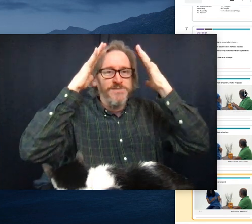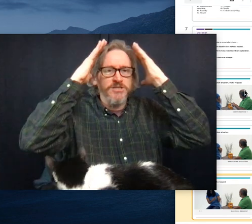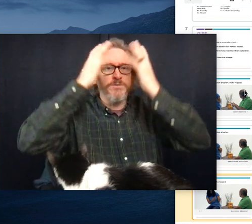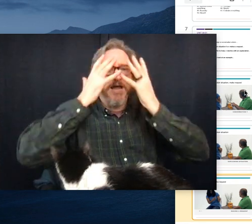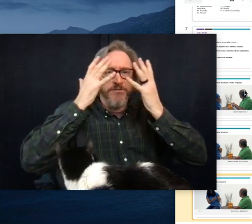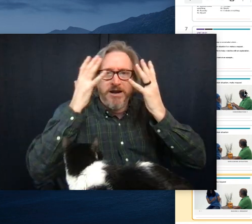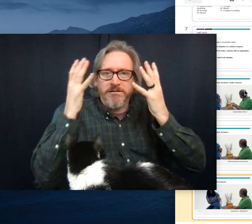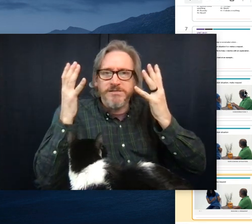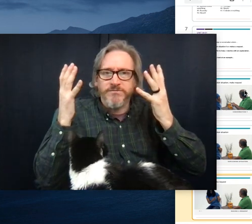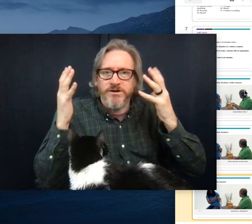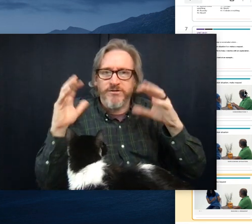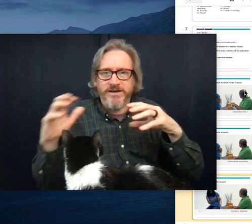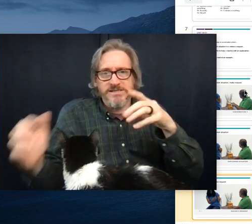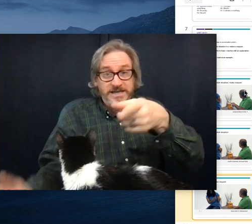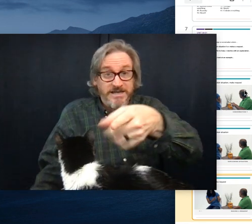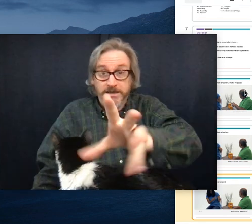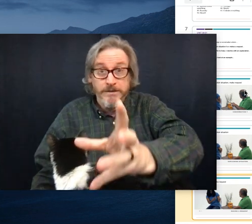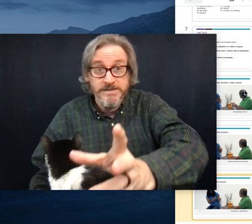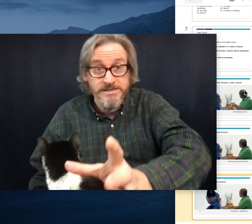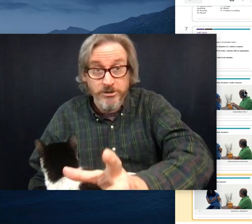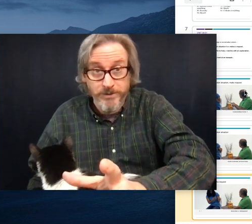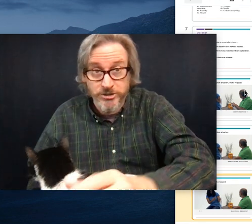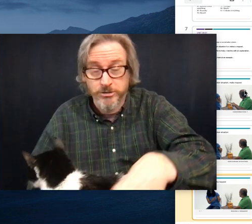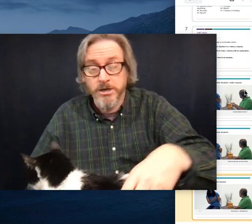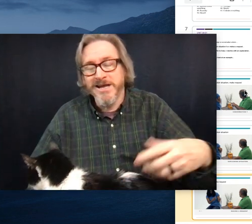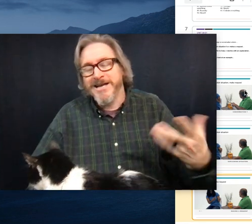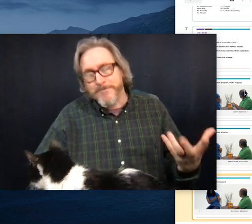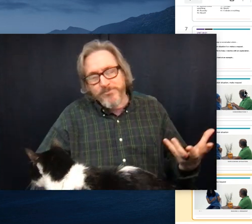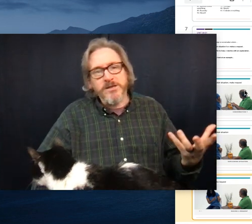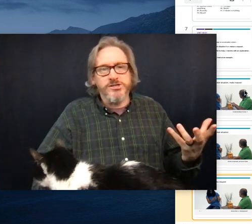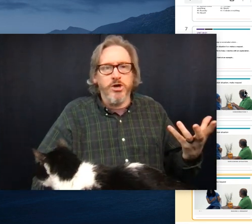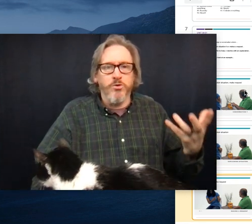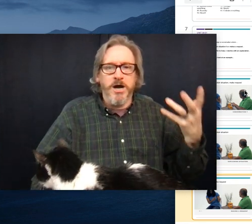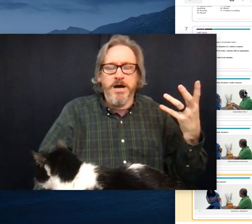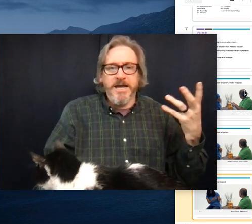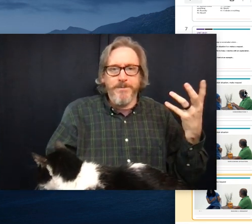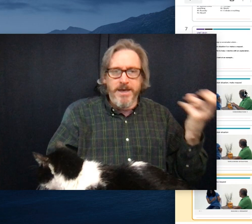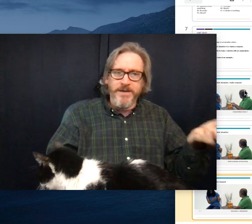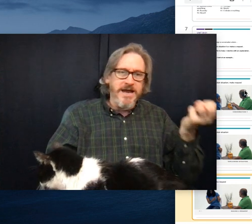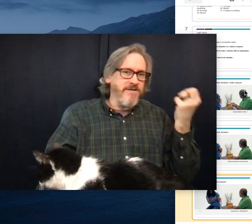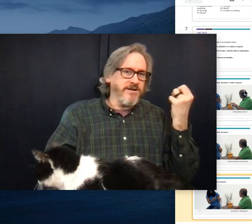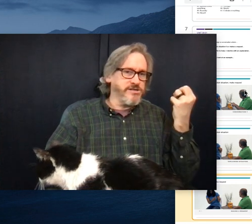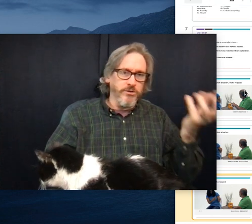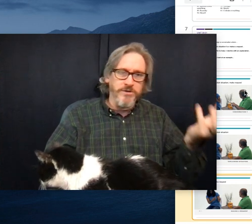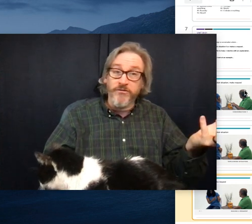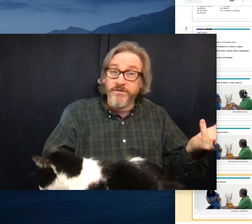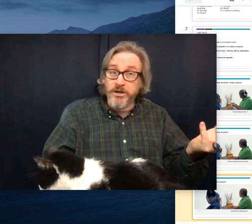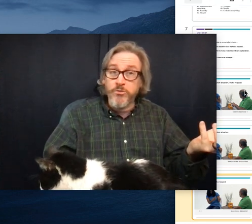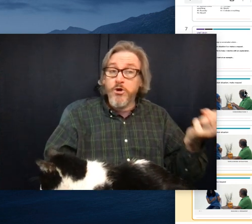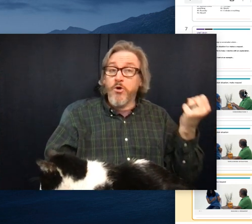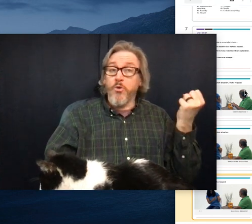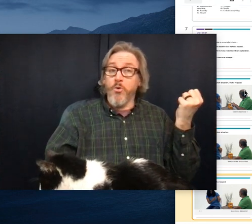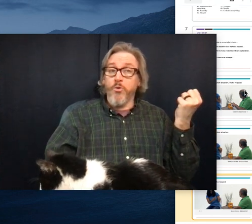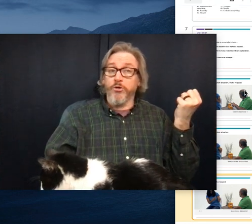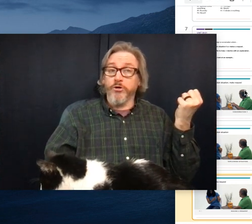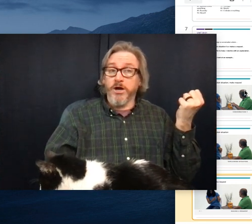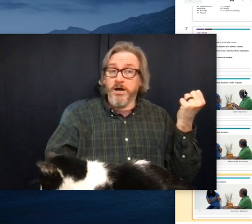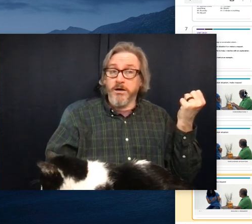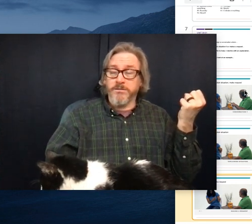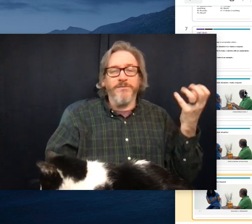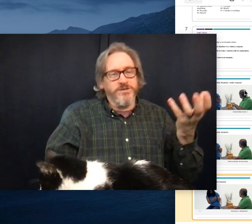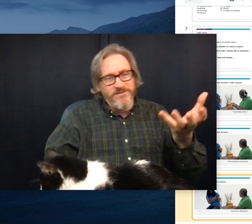difficult, especially when their hair is in front of their face, like in this still picture. So it may mean having to slow down the video